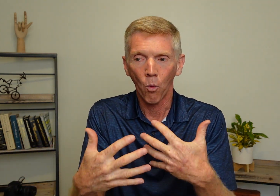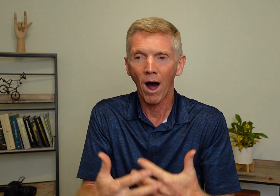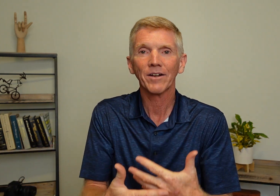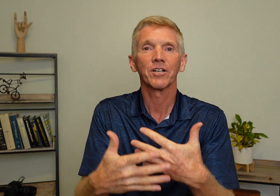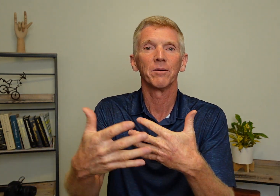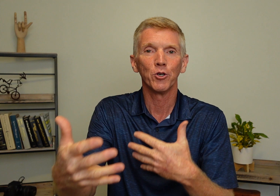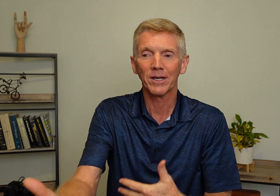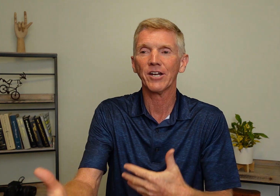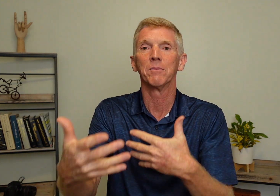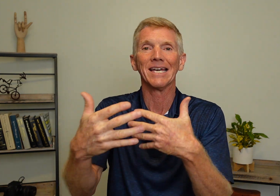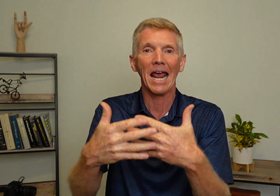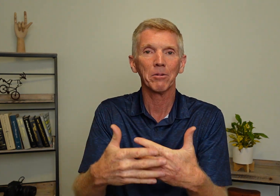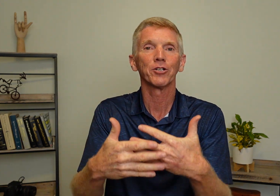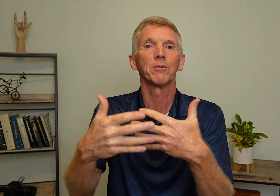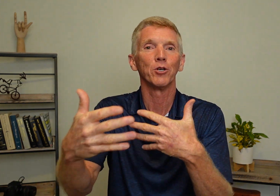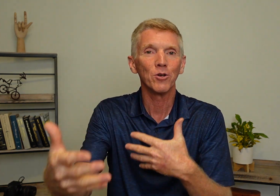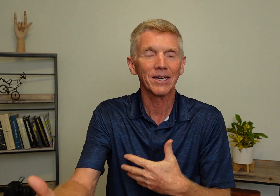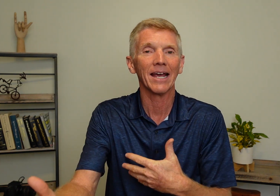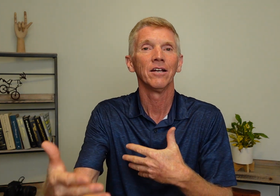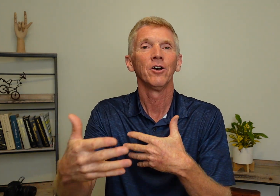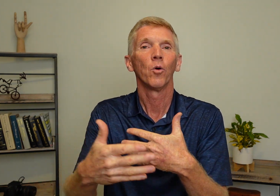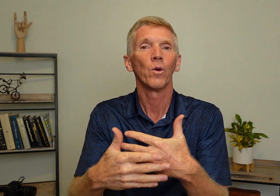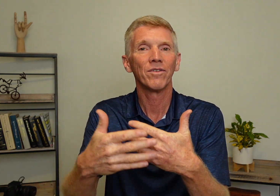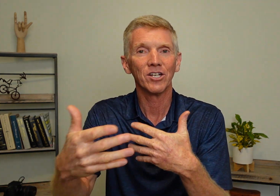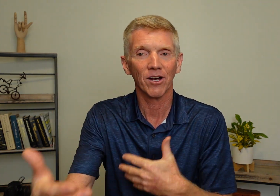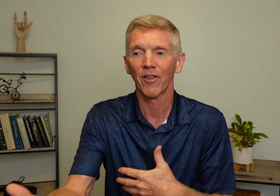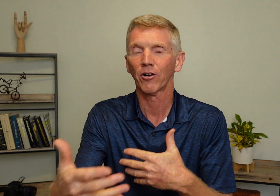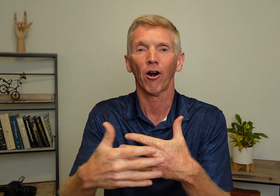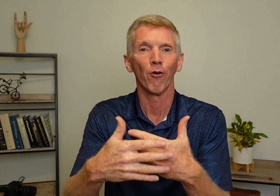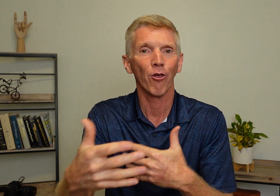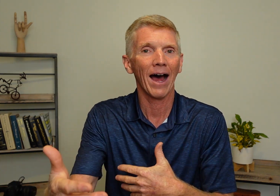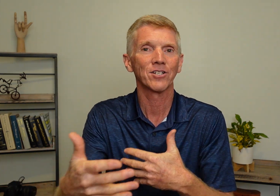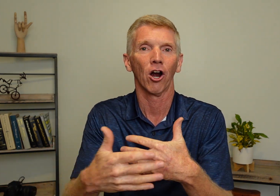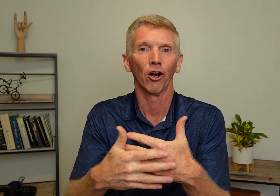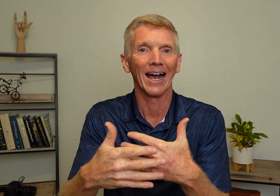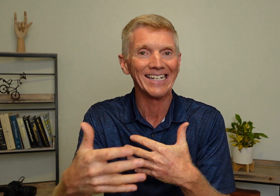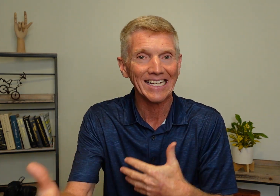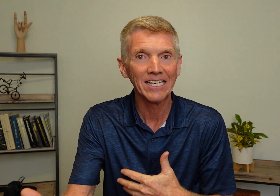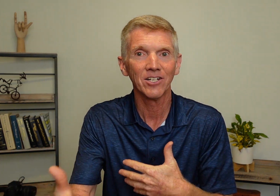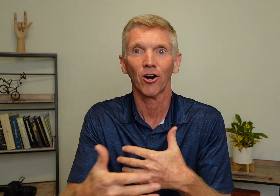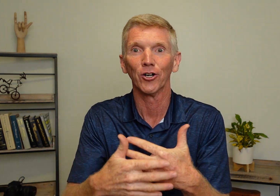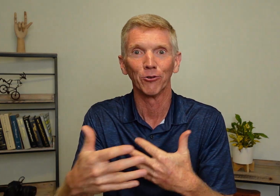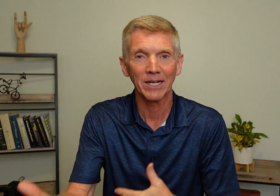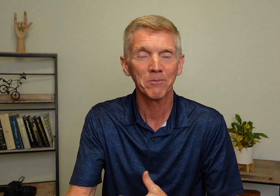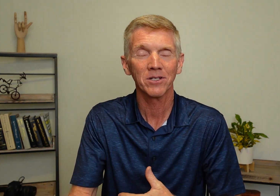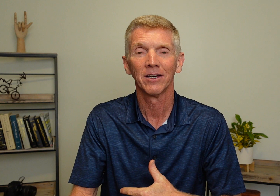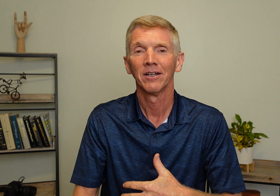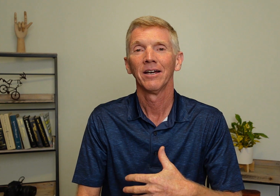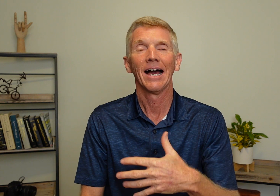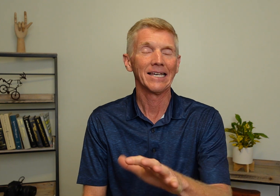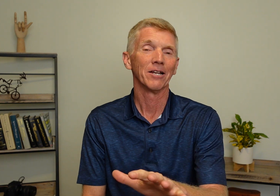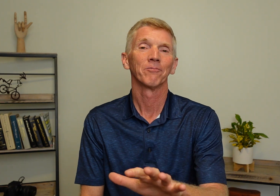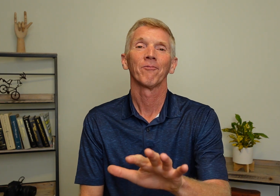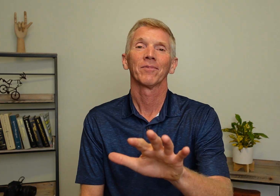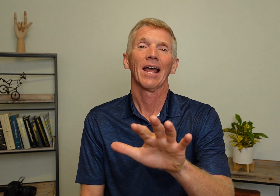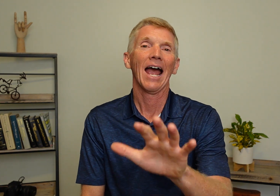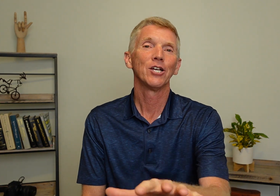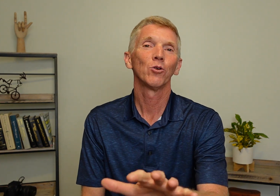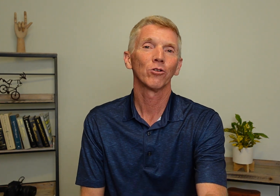want to communicate, to be able to communicate with each other, our thoughts, our ideas, our dreams. Again, as you learn